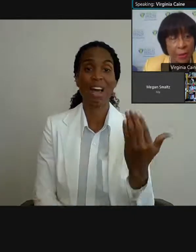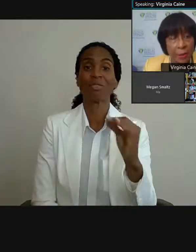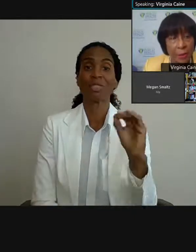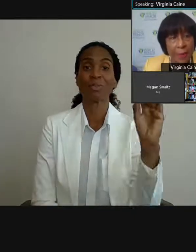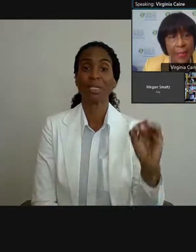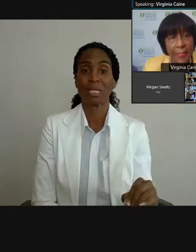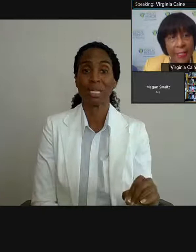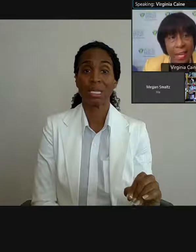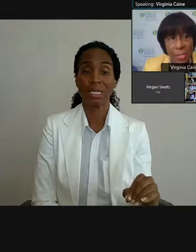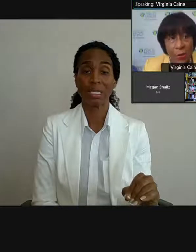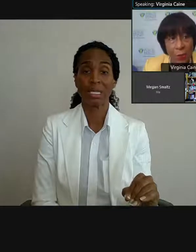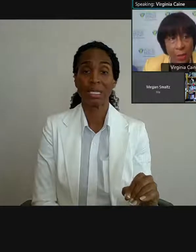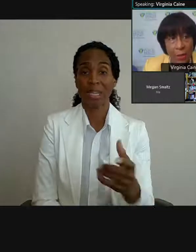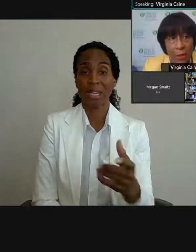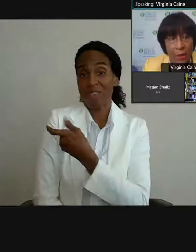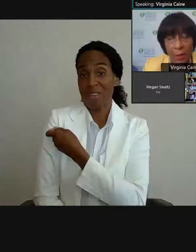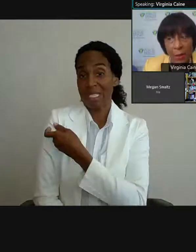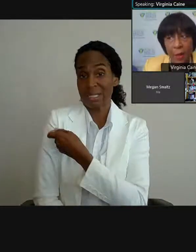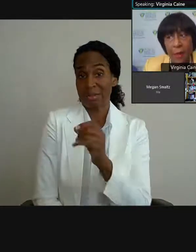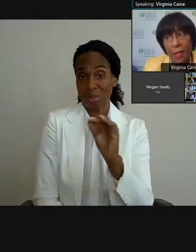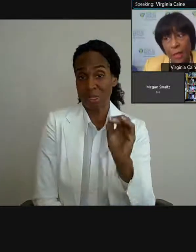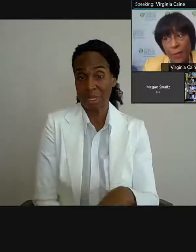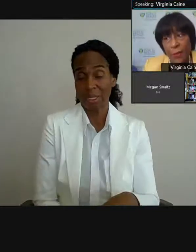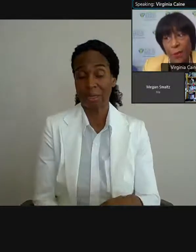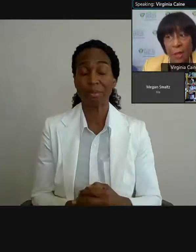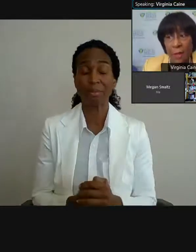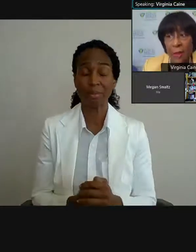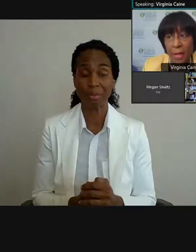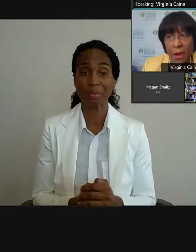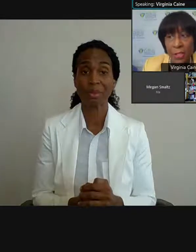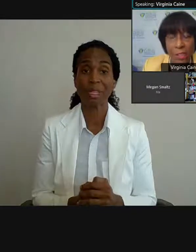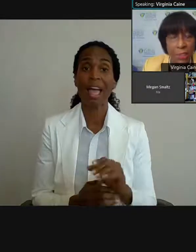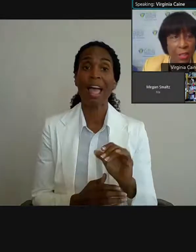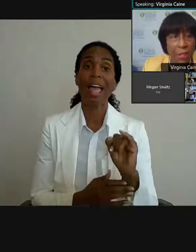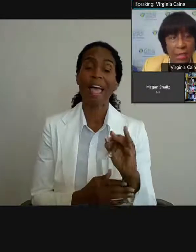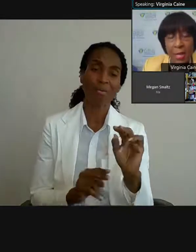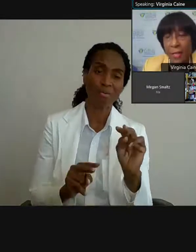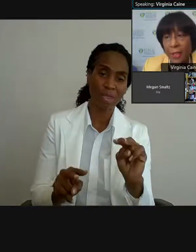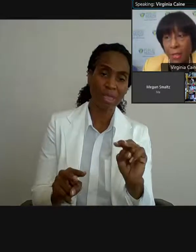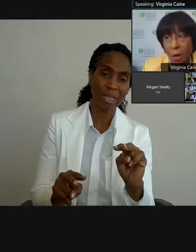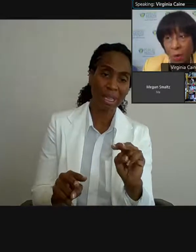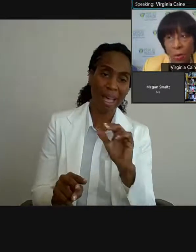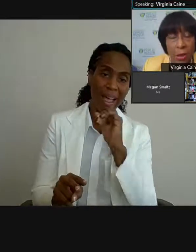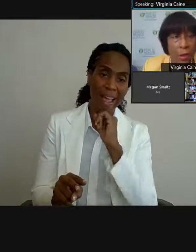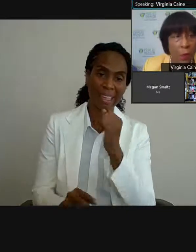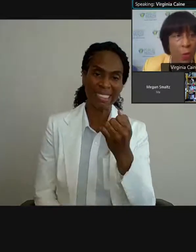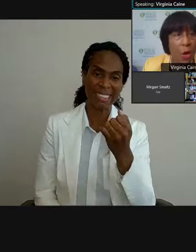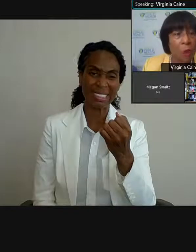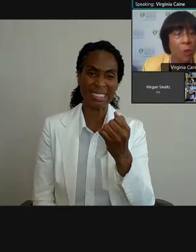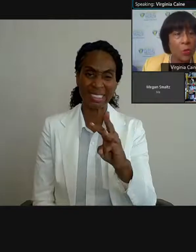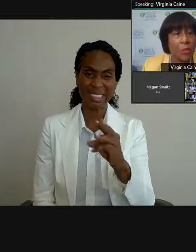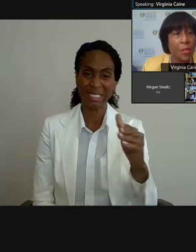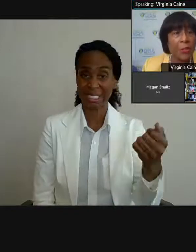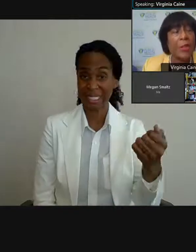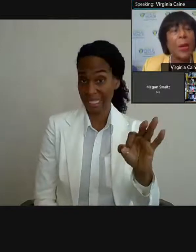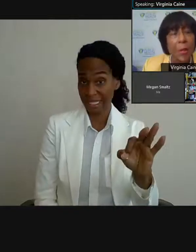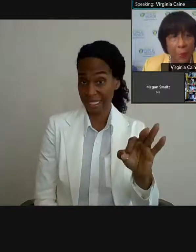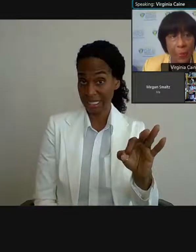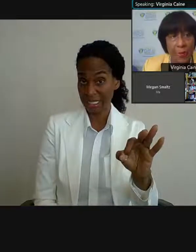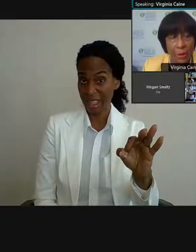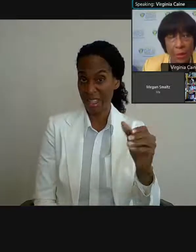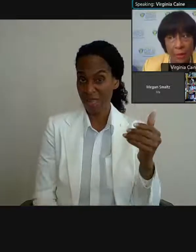15% vaccination rate. If you looked at our 16 to 19-year-olds, we're almost